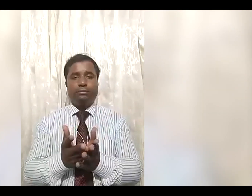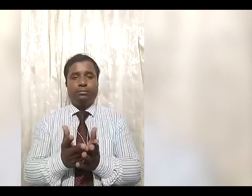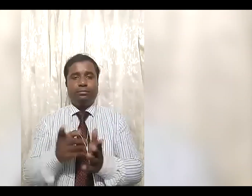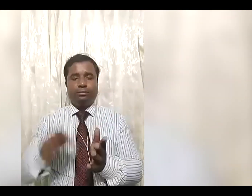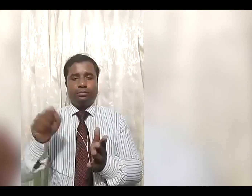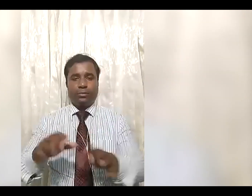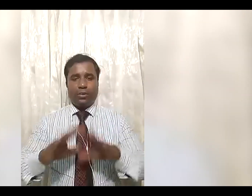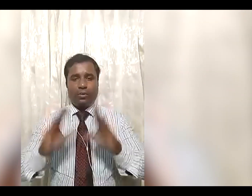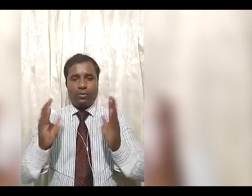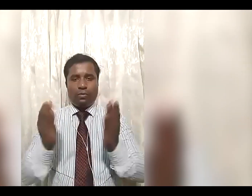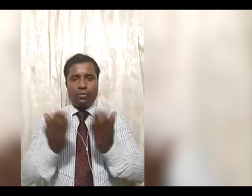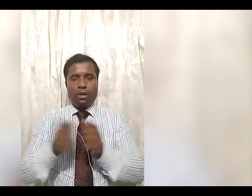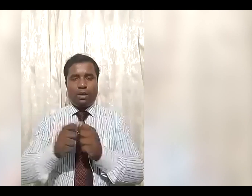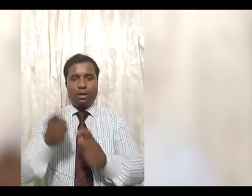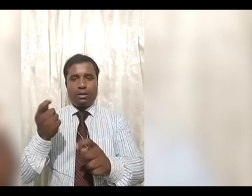anti-internationalism sentiment